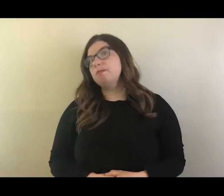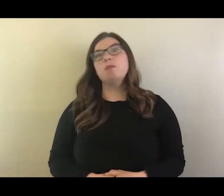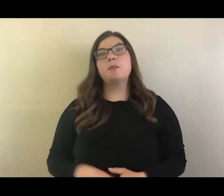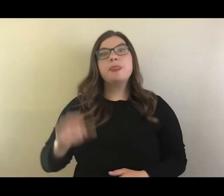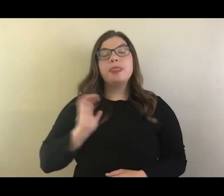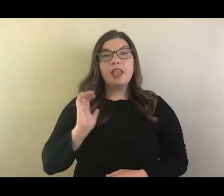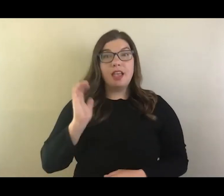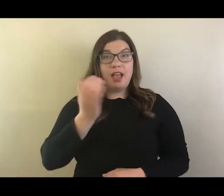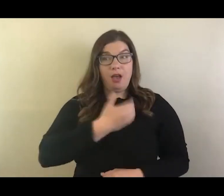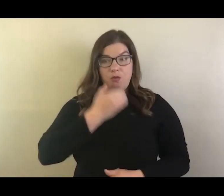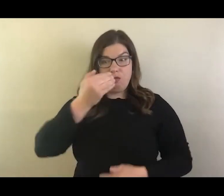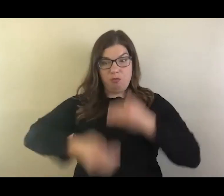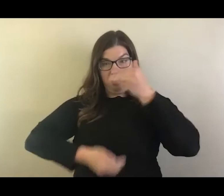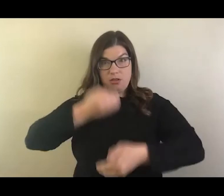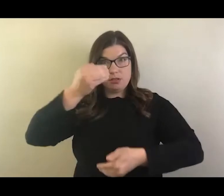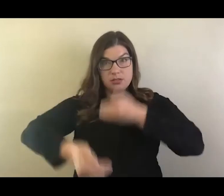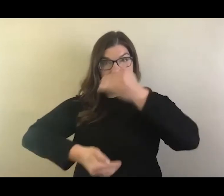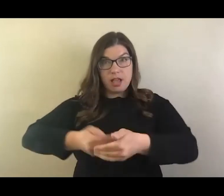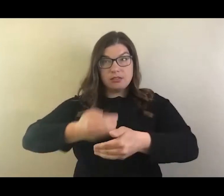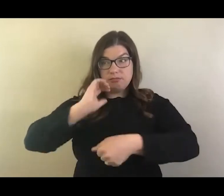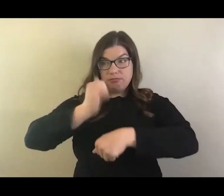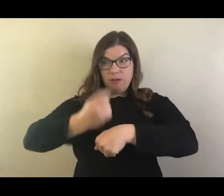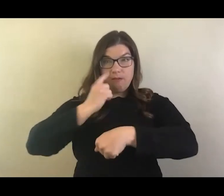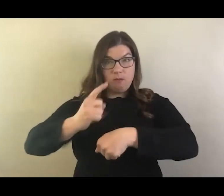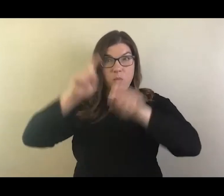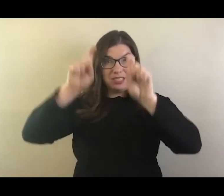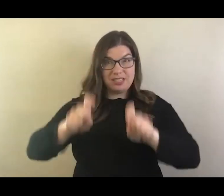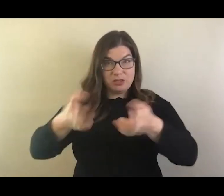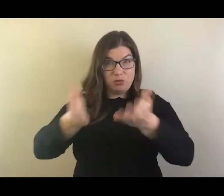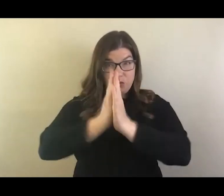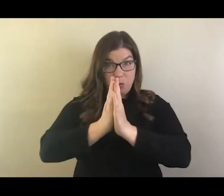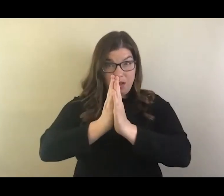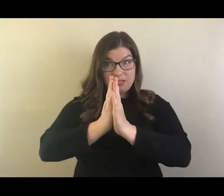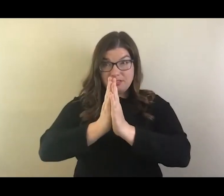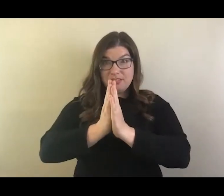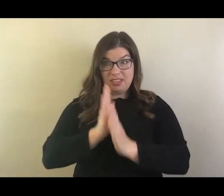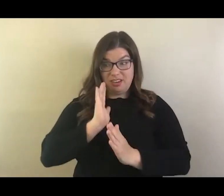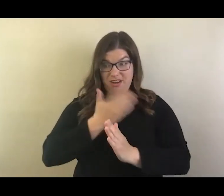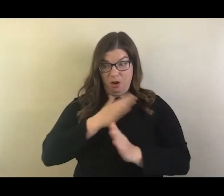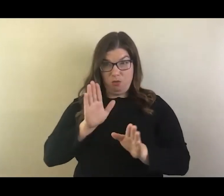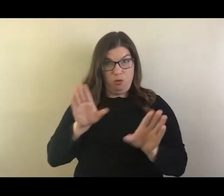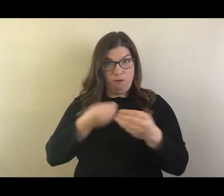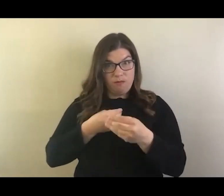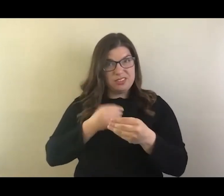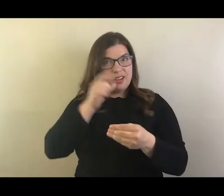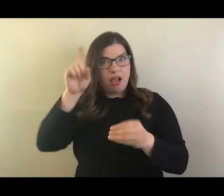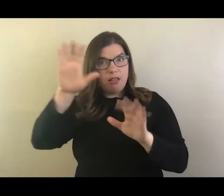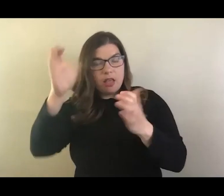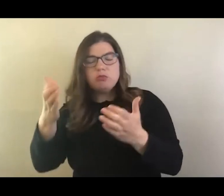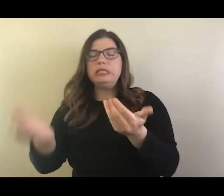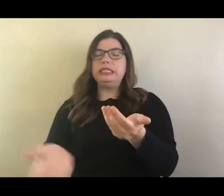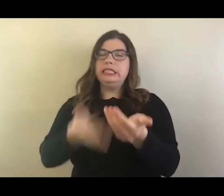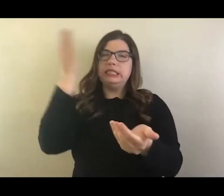We have a very user-friendly process for students to request to take an exam in one of our testing rooms rather than